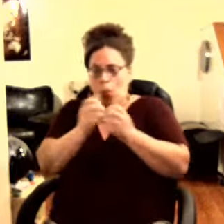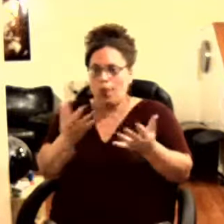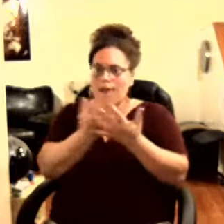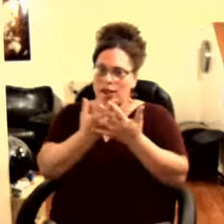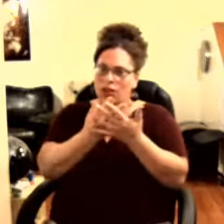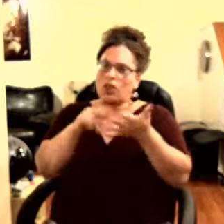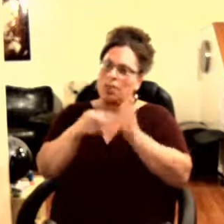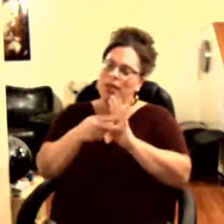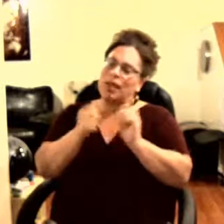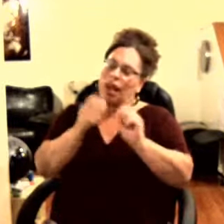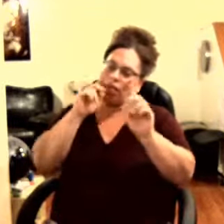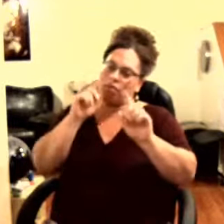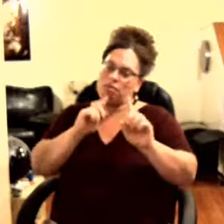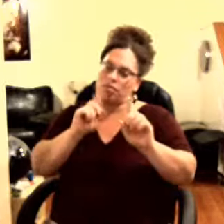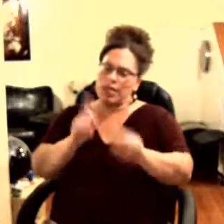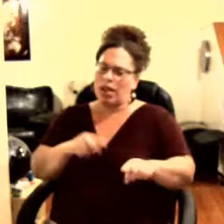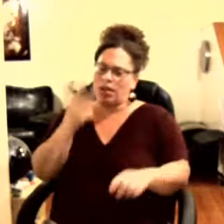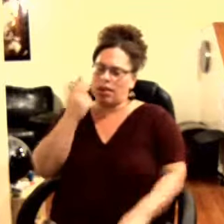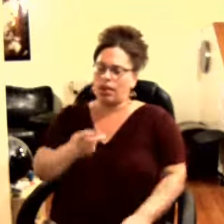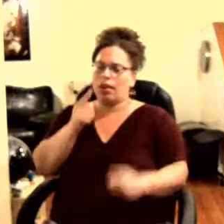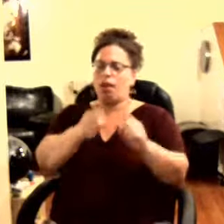that because they're mainly looking at what you click on first,